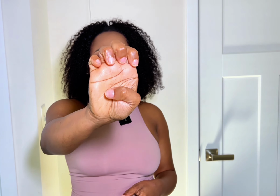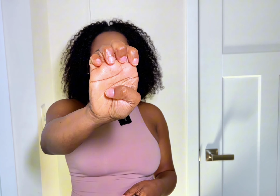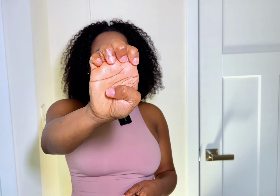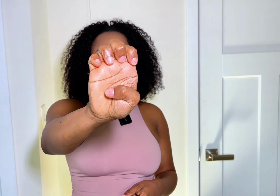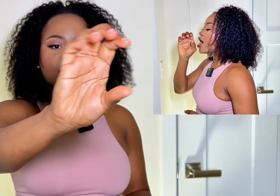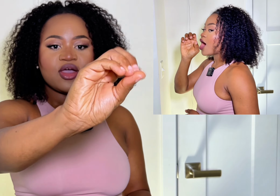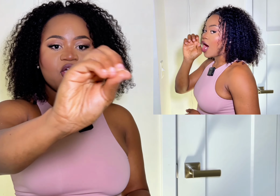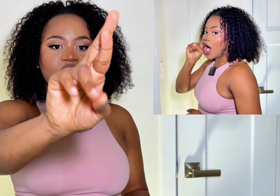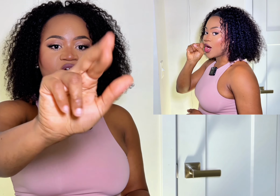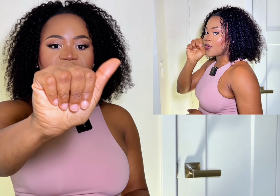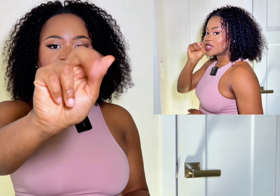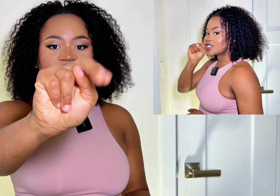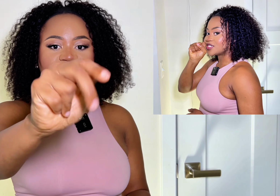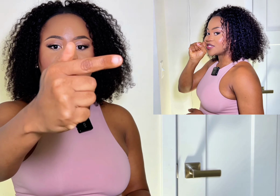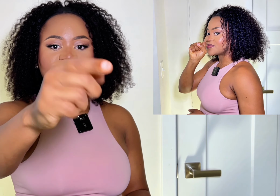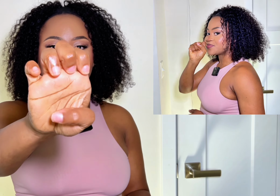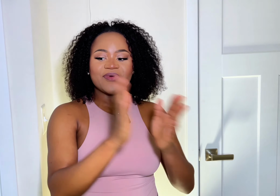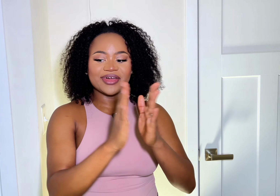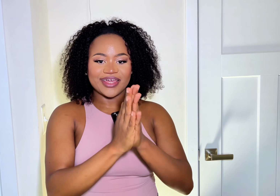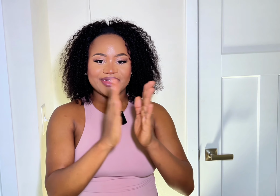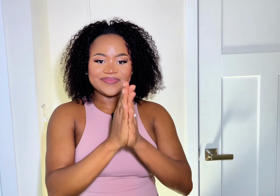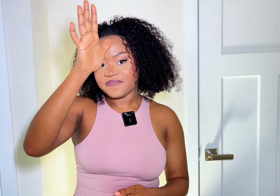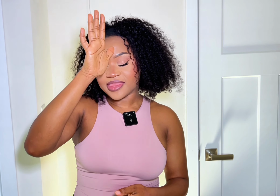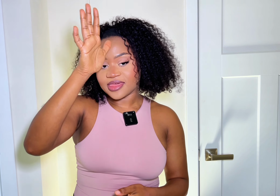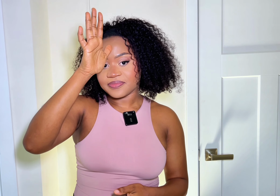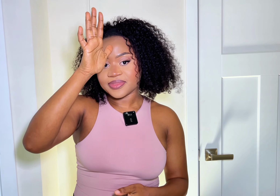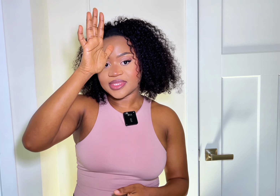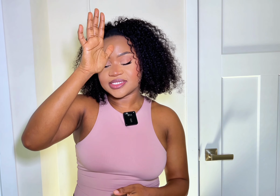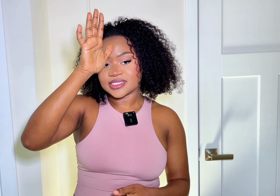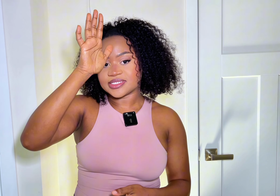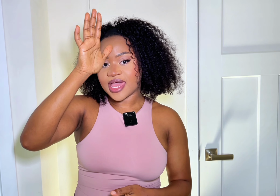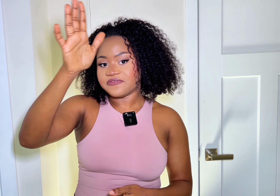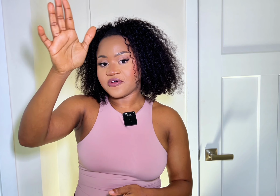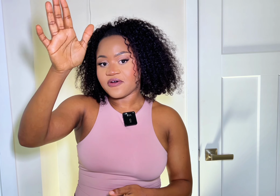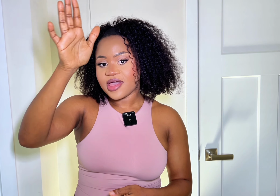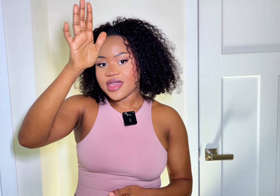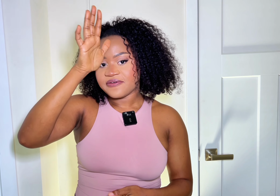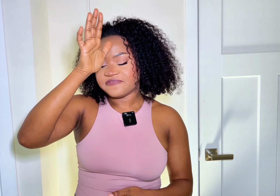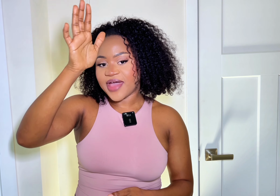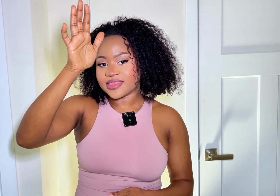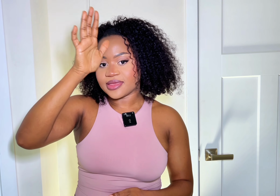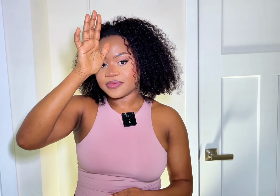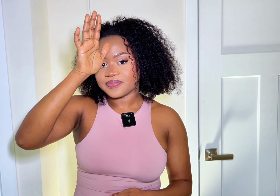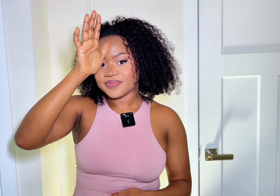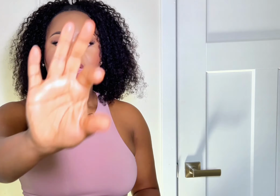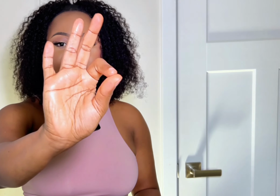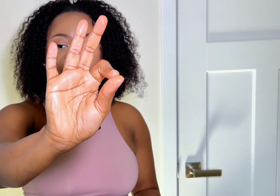E. Orange. Well done. Feather. This is a sign for feather.